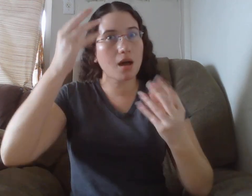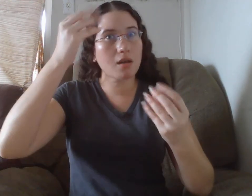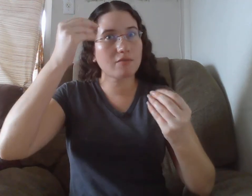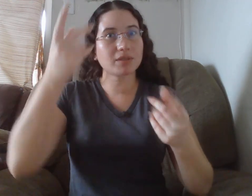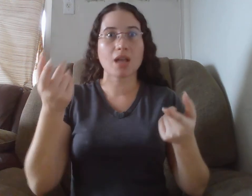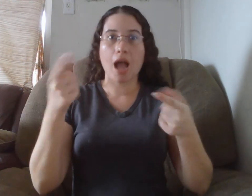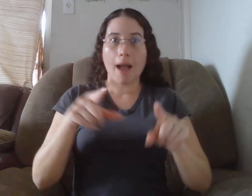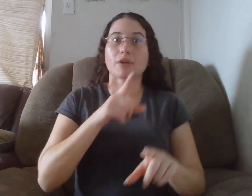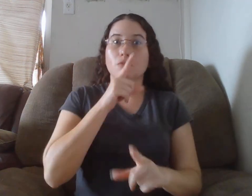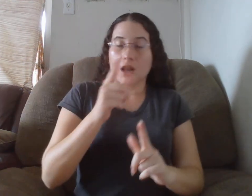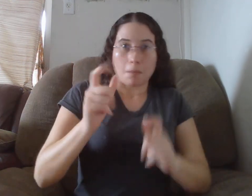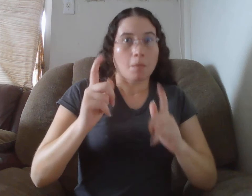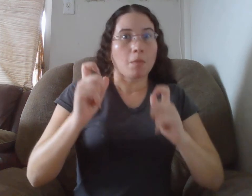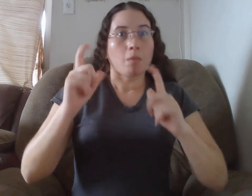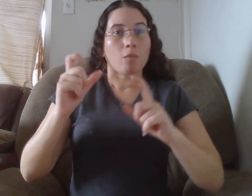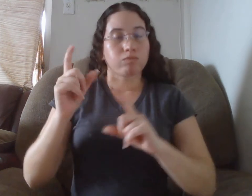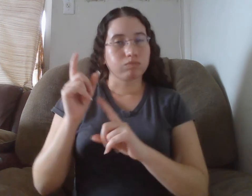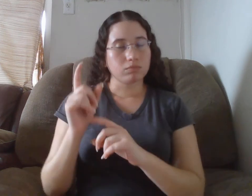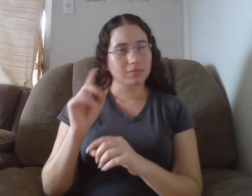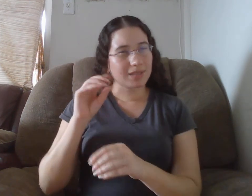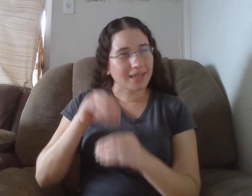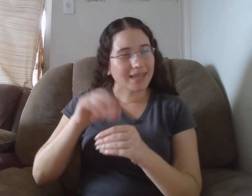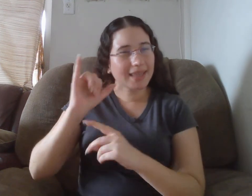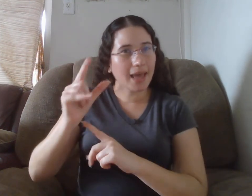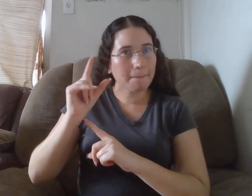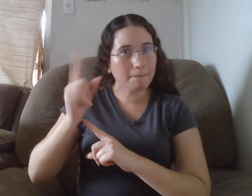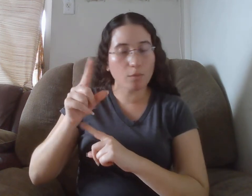nanoseconds at the moment you're being impressed by the stimuli.